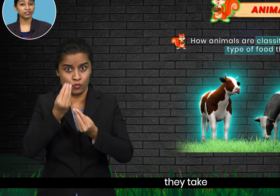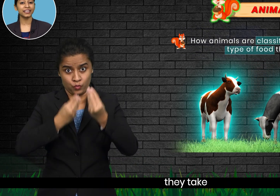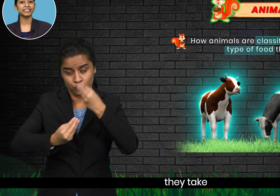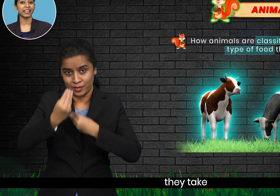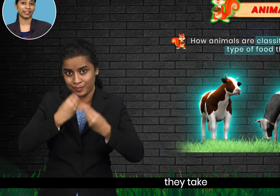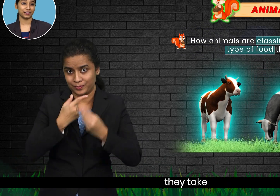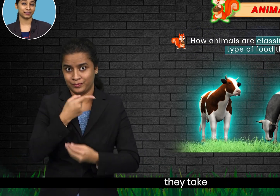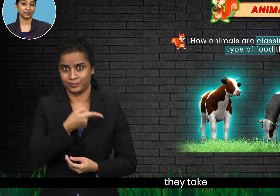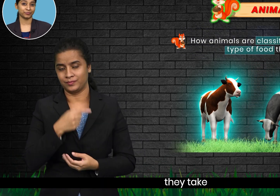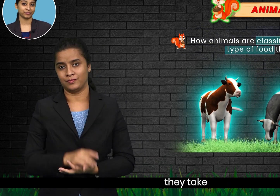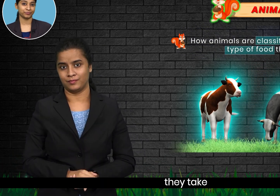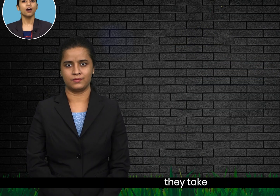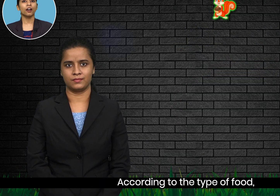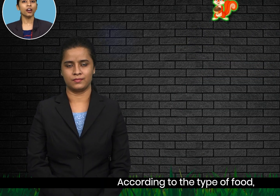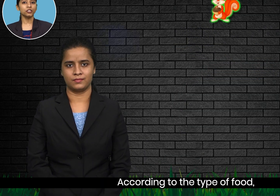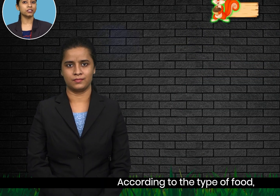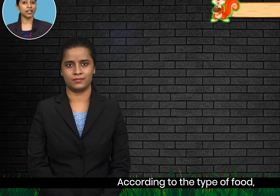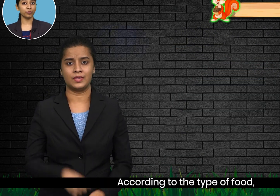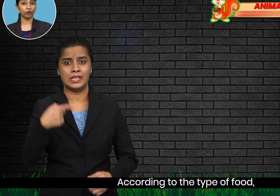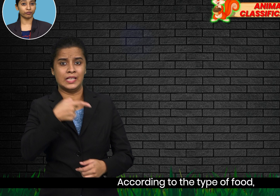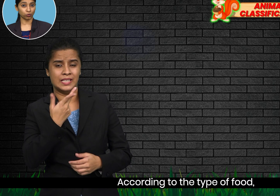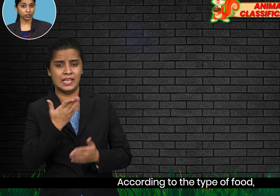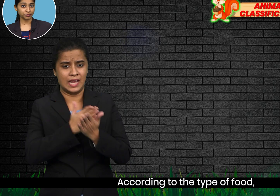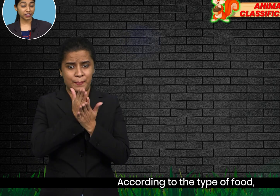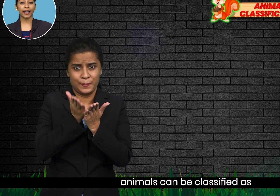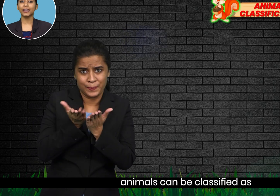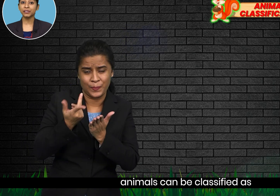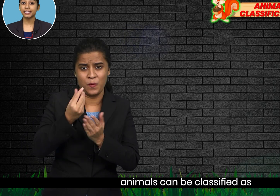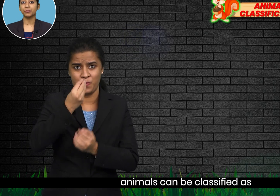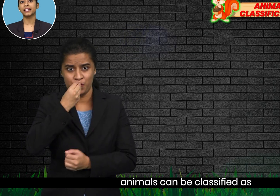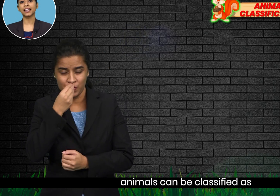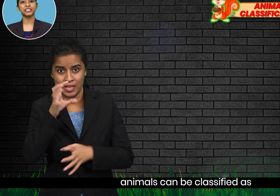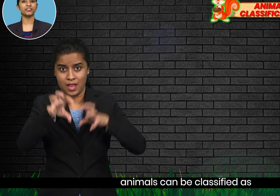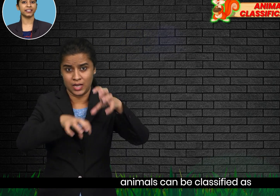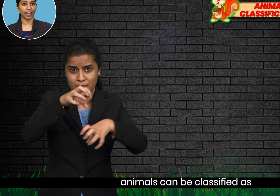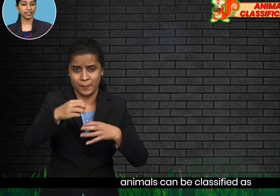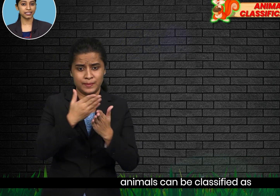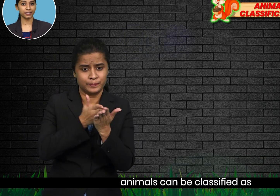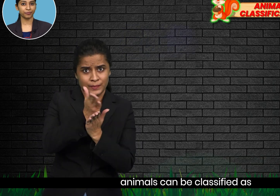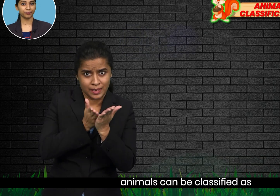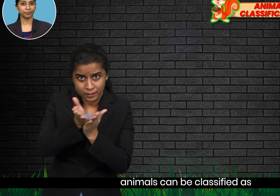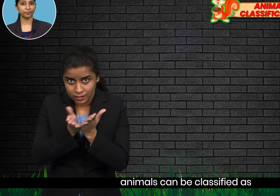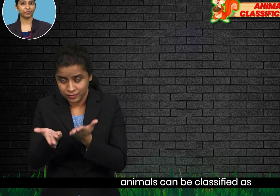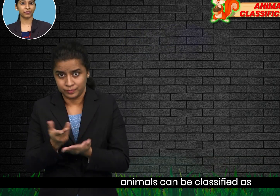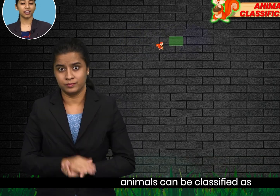food they take. According to the type of food, animals can be classified as